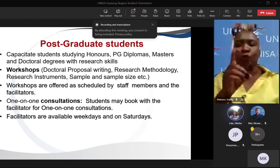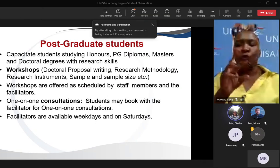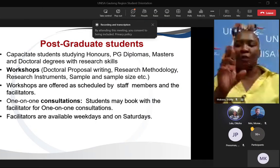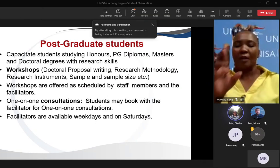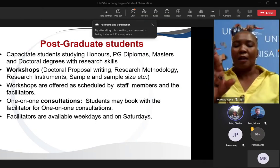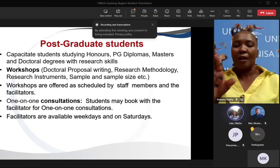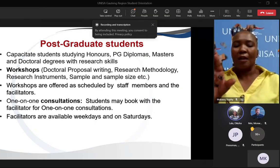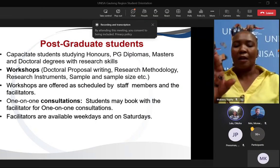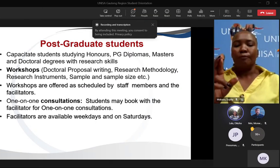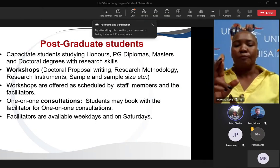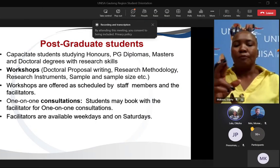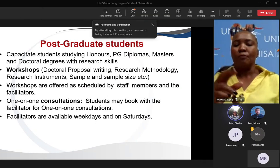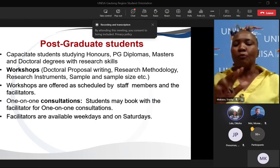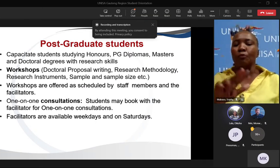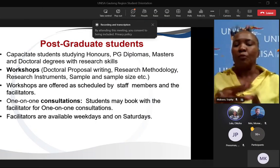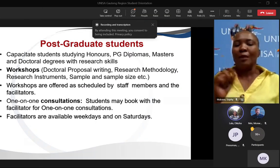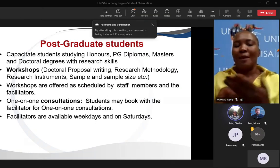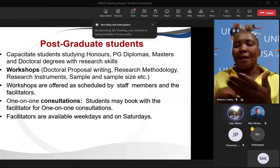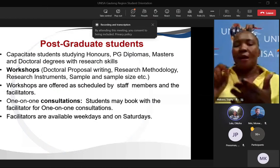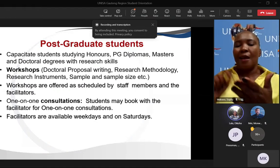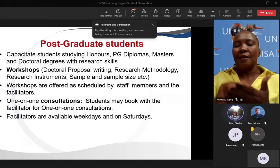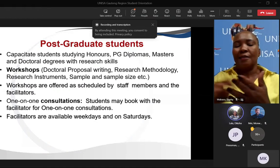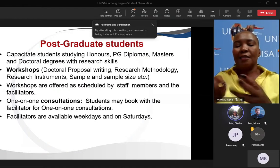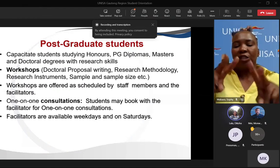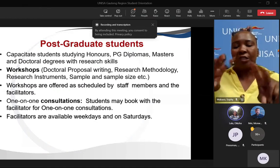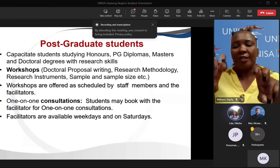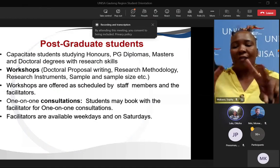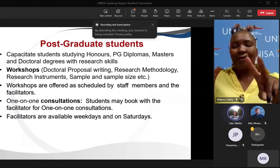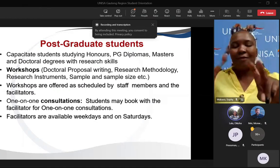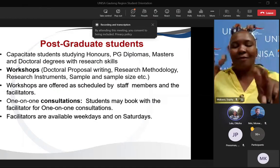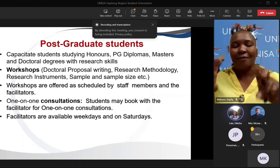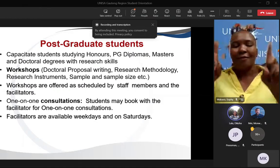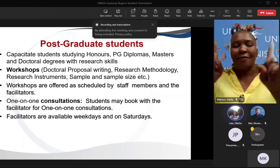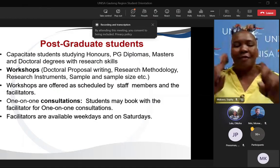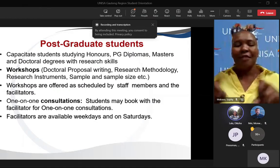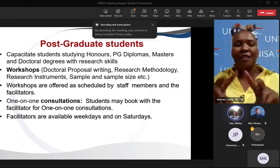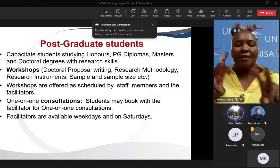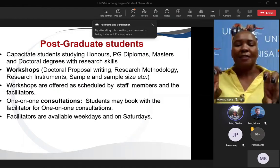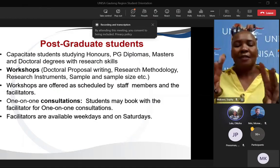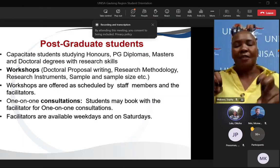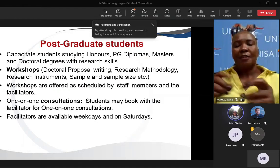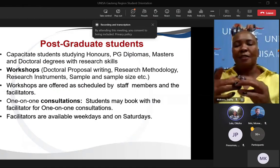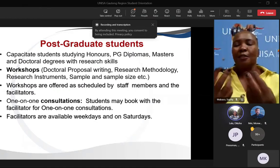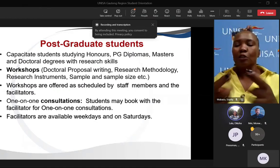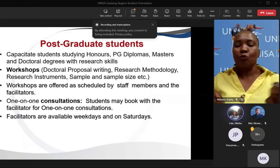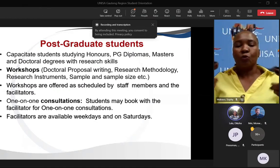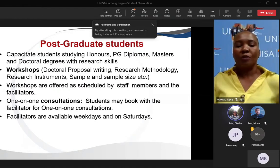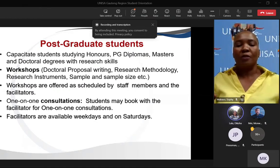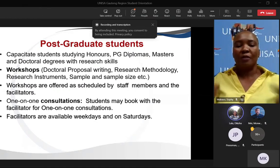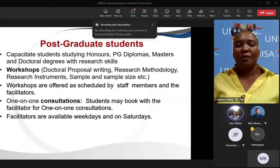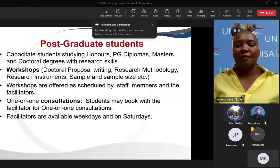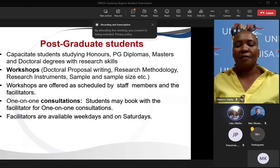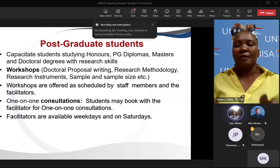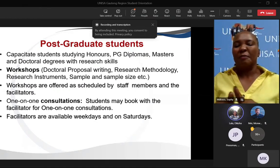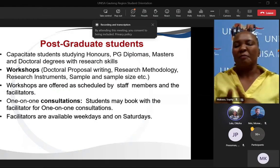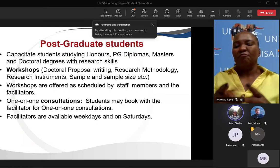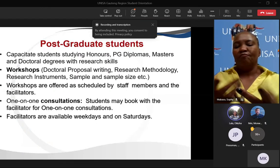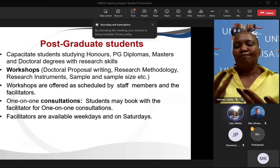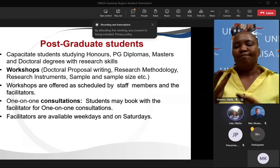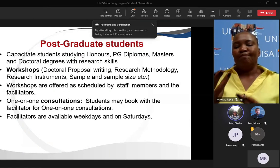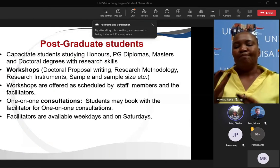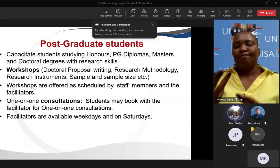methodology research instruments sample and sample size and Etc there are other